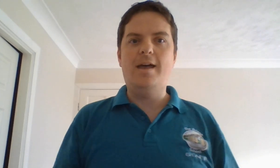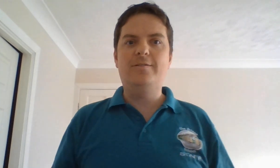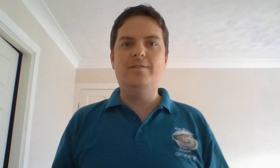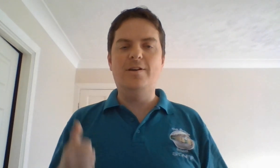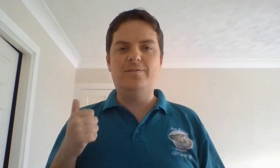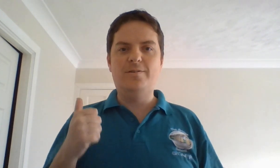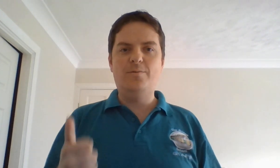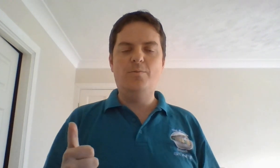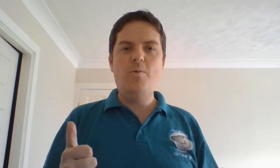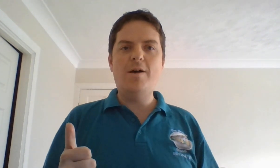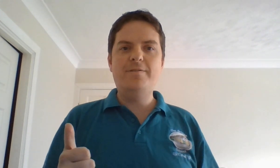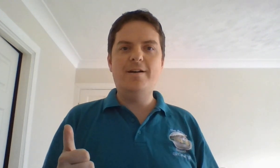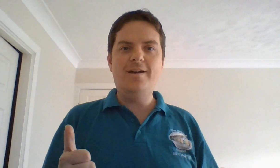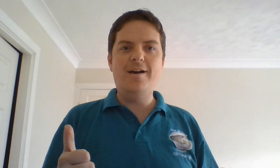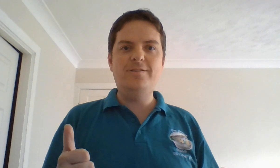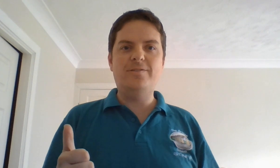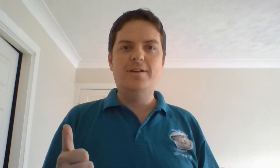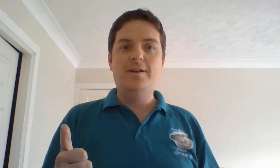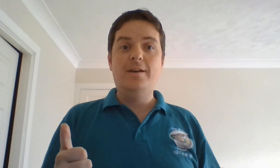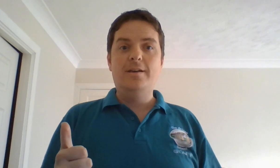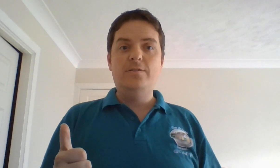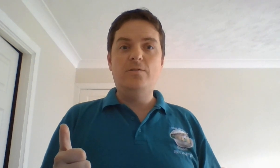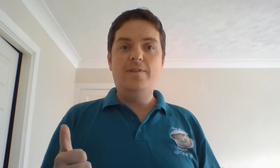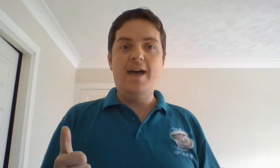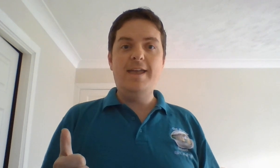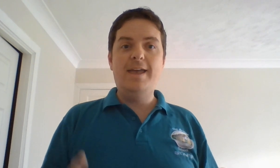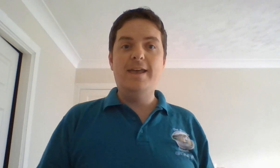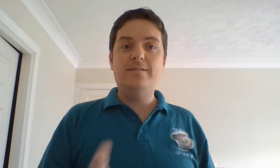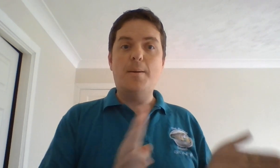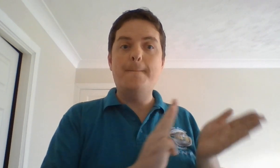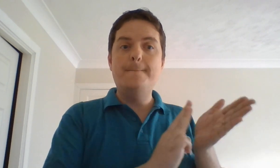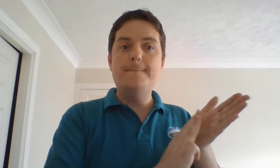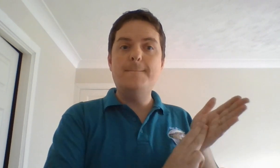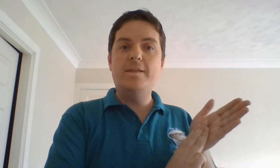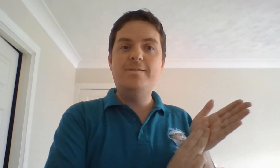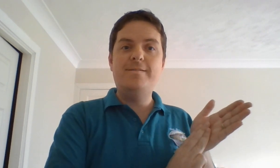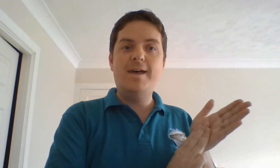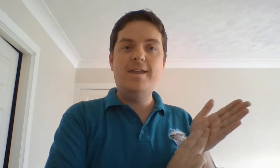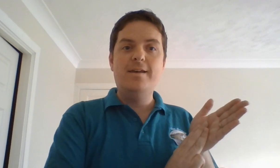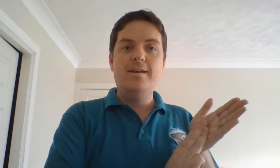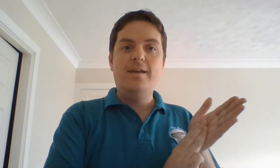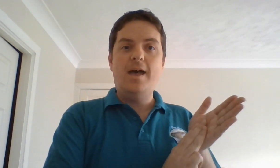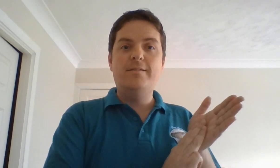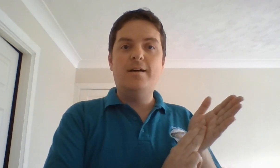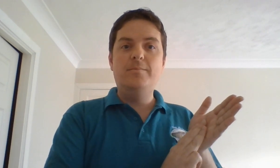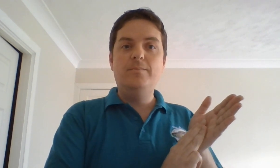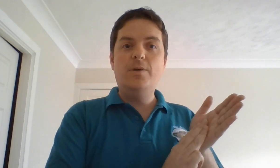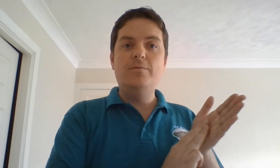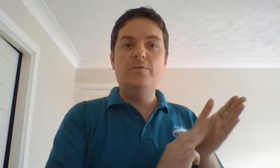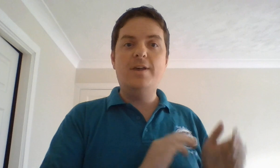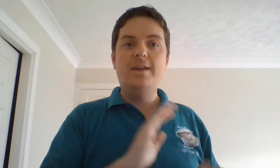Excellent. Well done guys. Today is Monday and I'm going to say